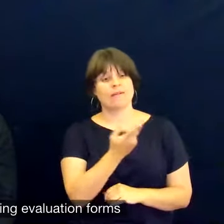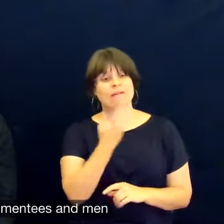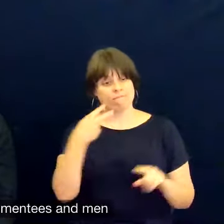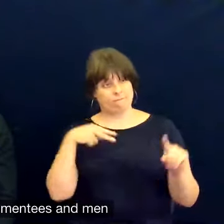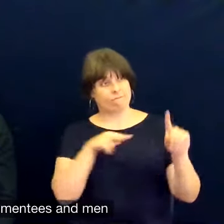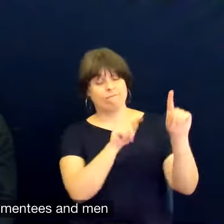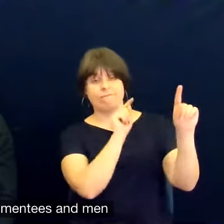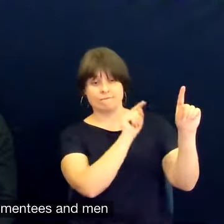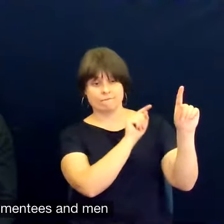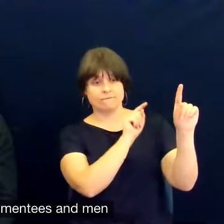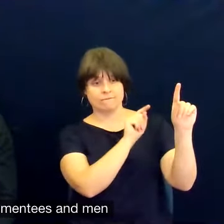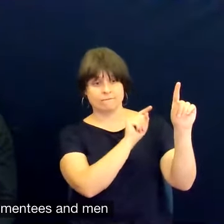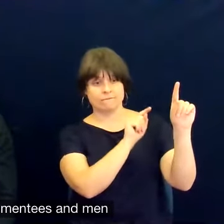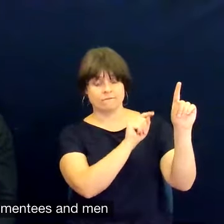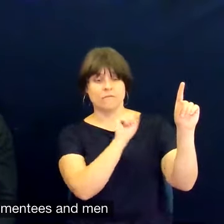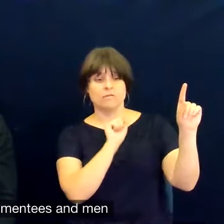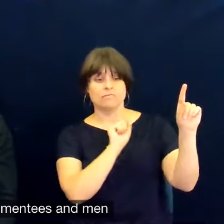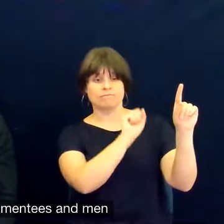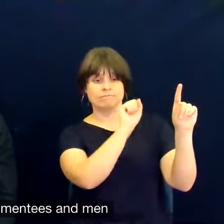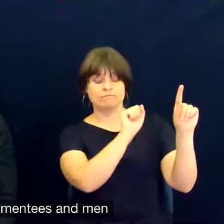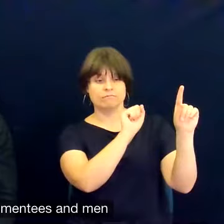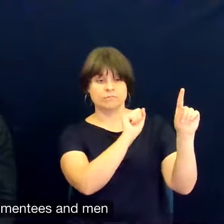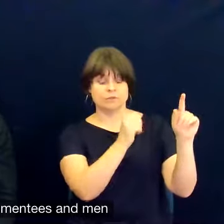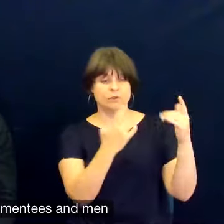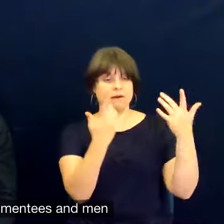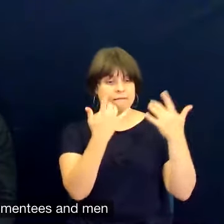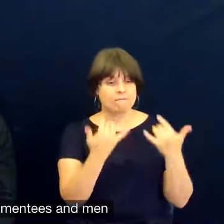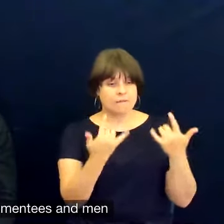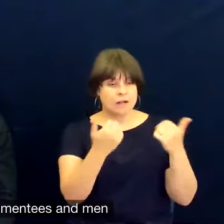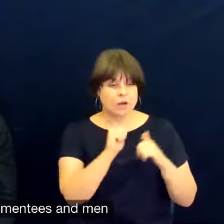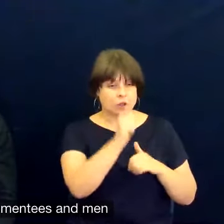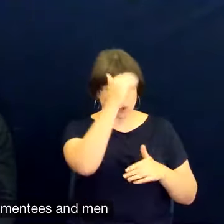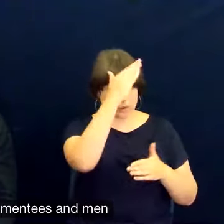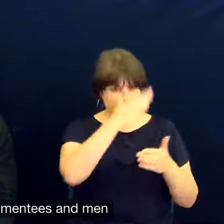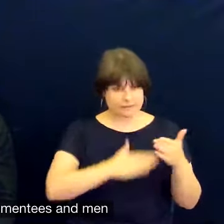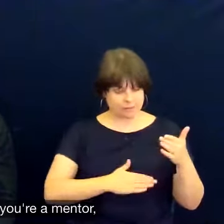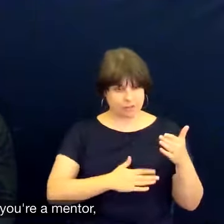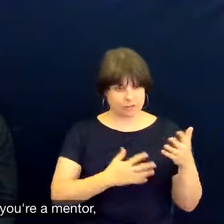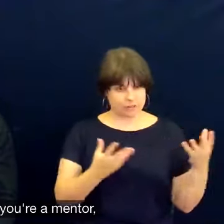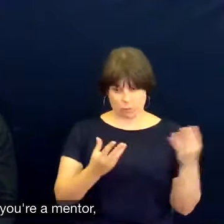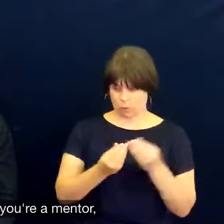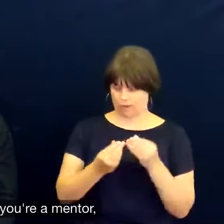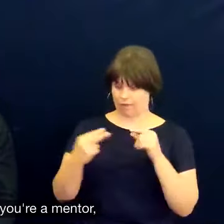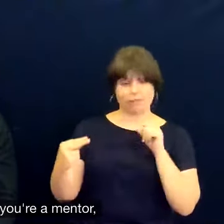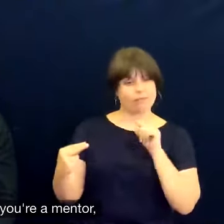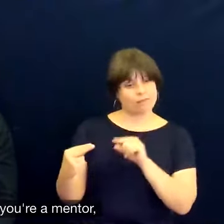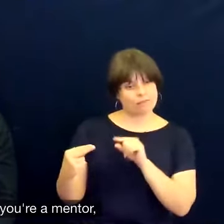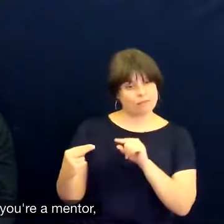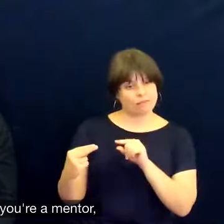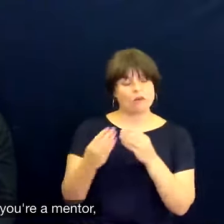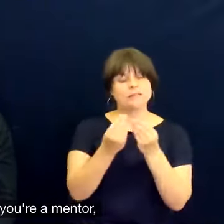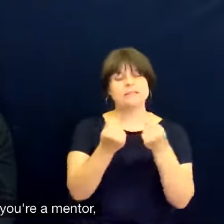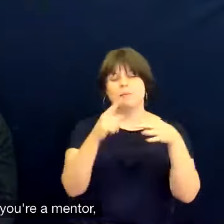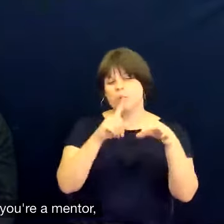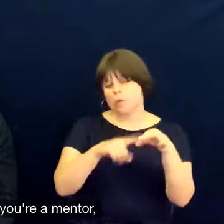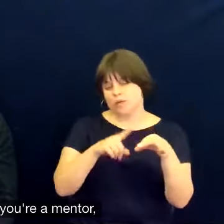mentor, you'll evaluate your experience with the mentee. So some of the